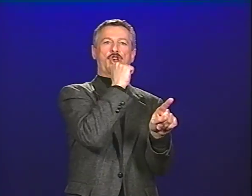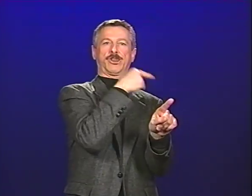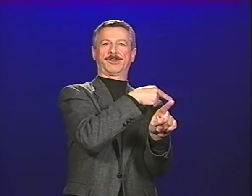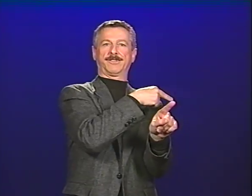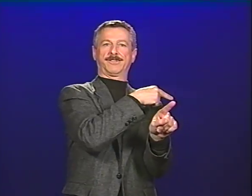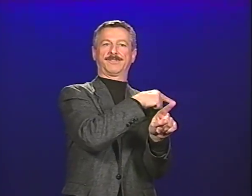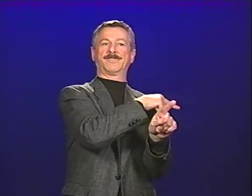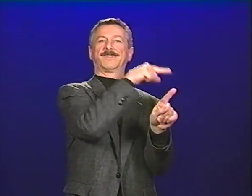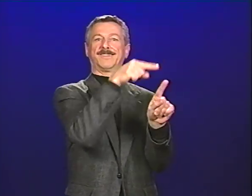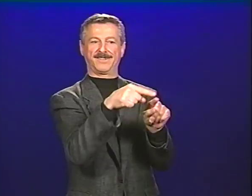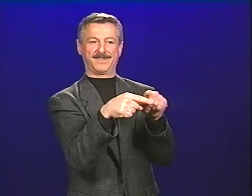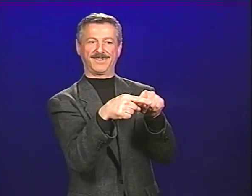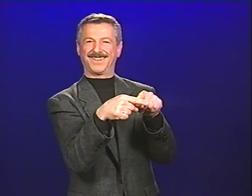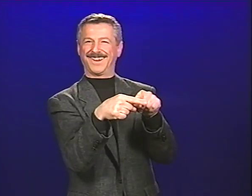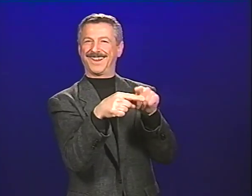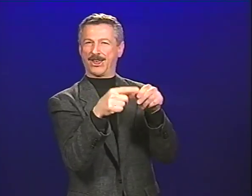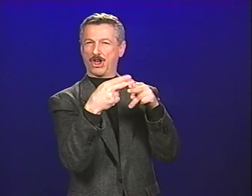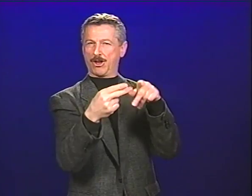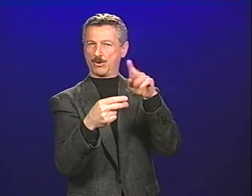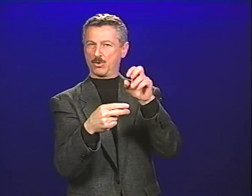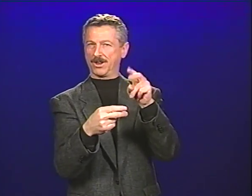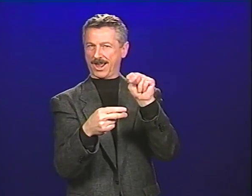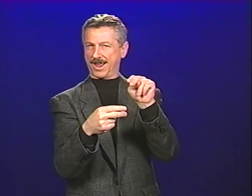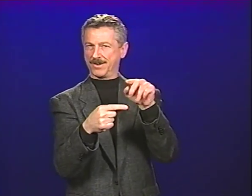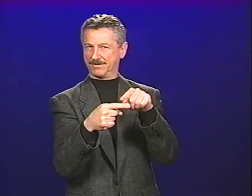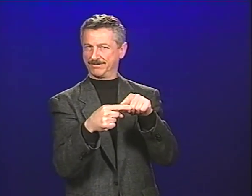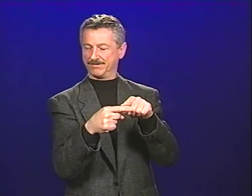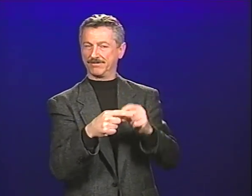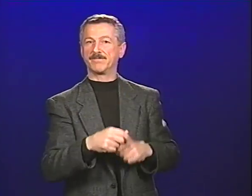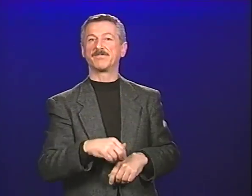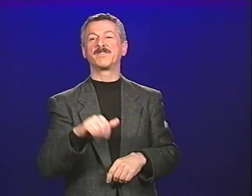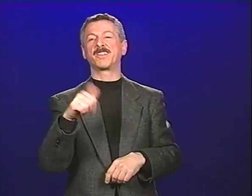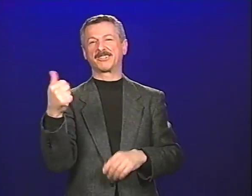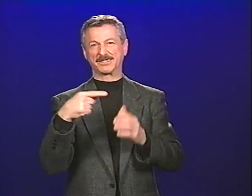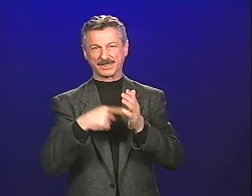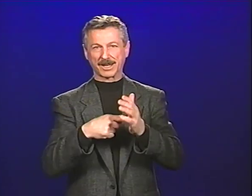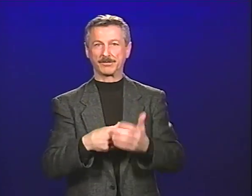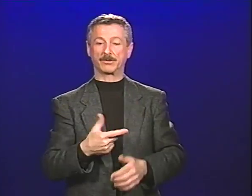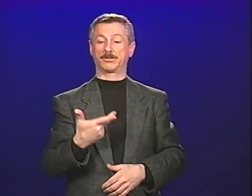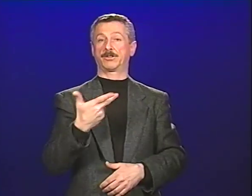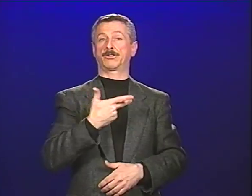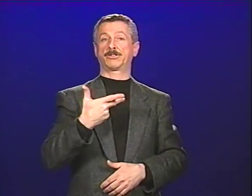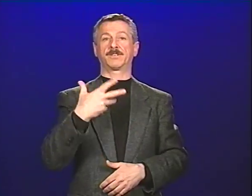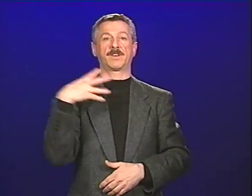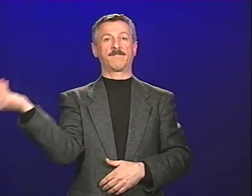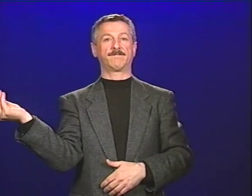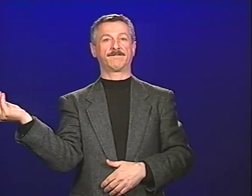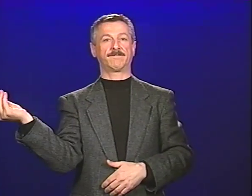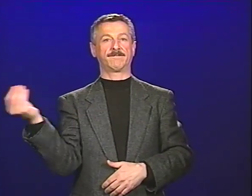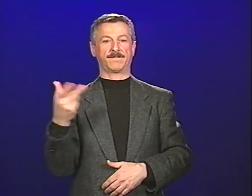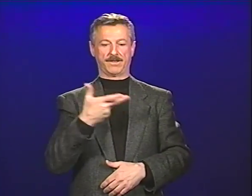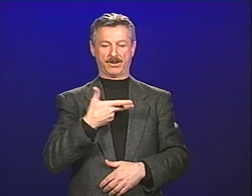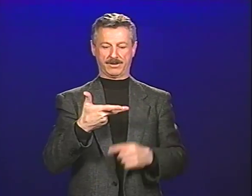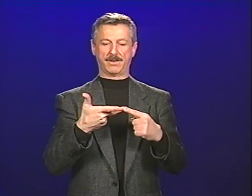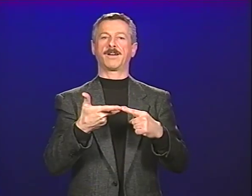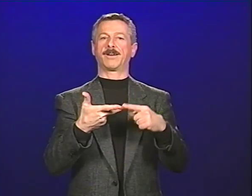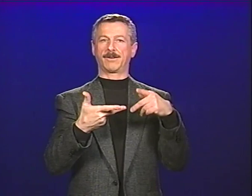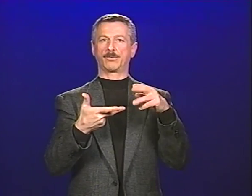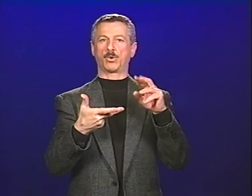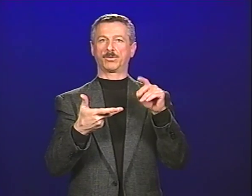means the girl that we originally spoke of. It's a pronoun. Another example, the sentence, the three of us leave,